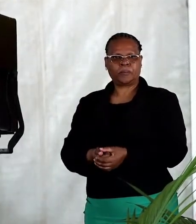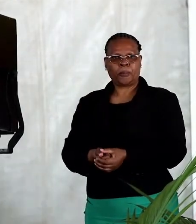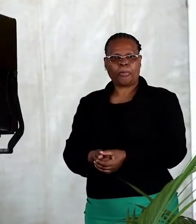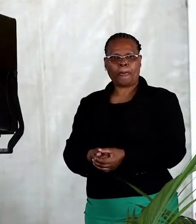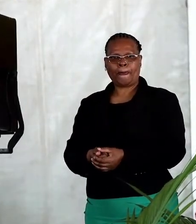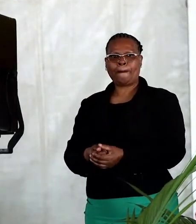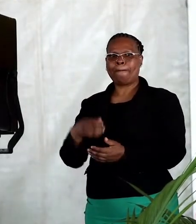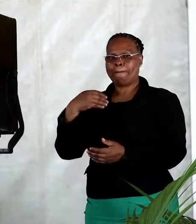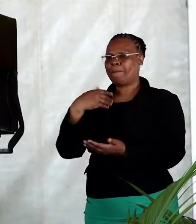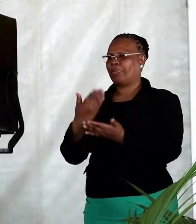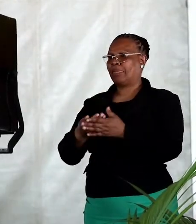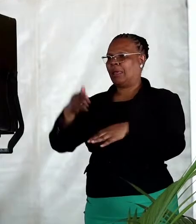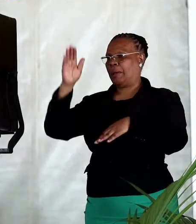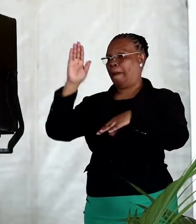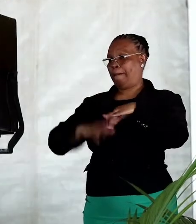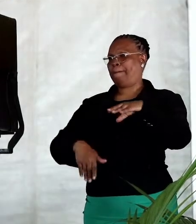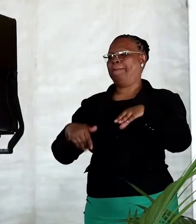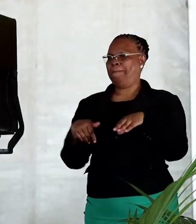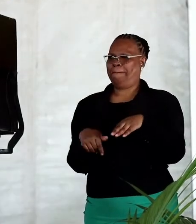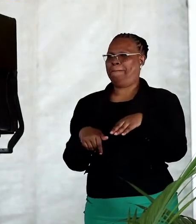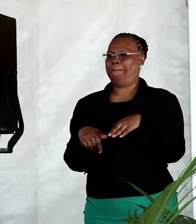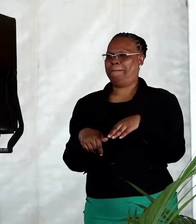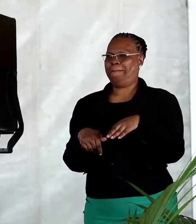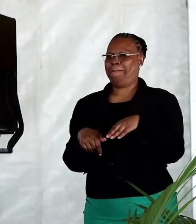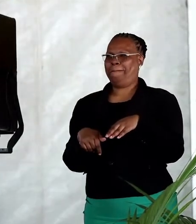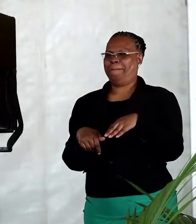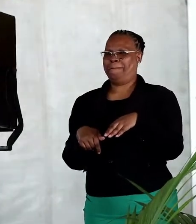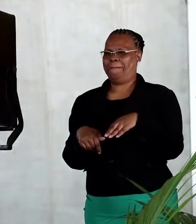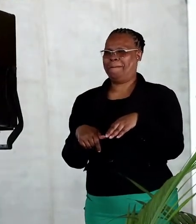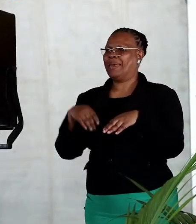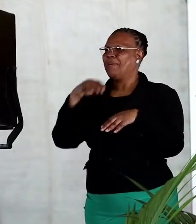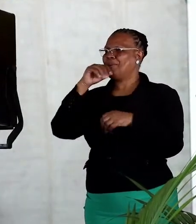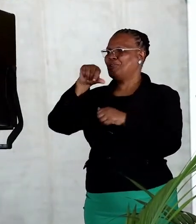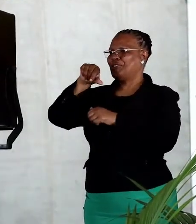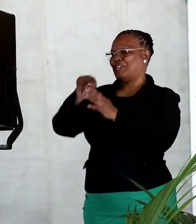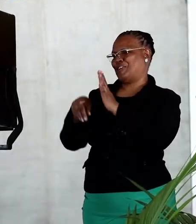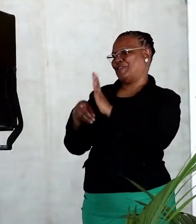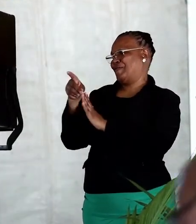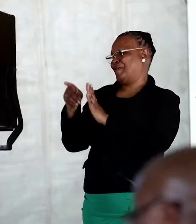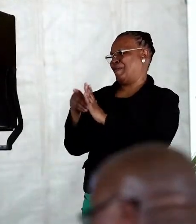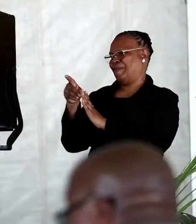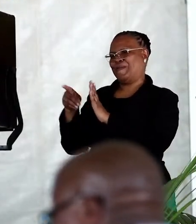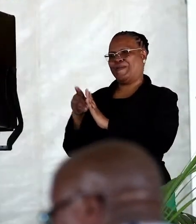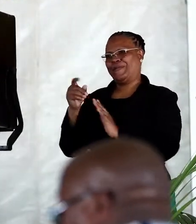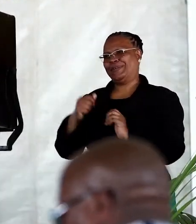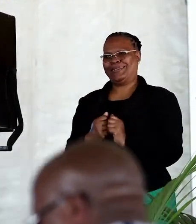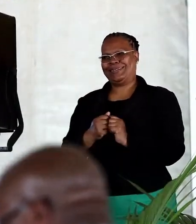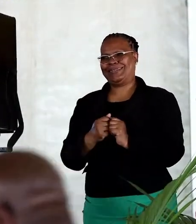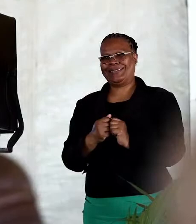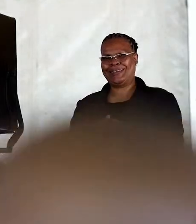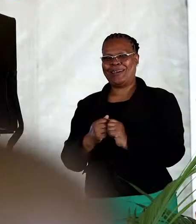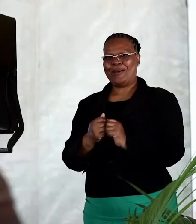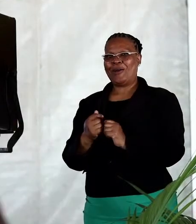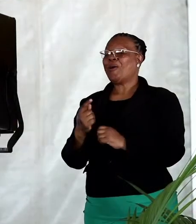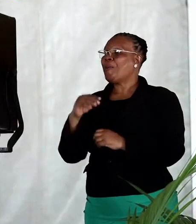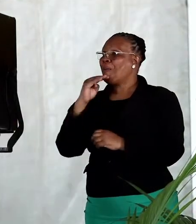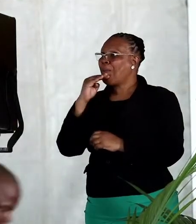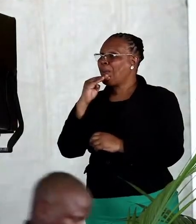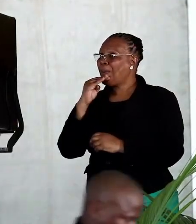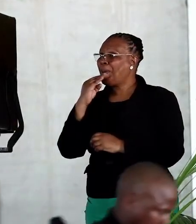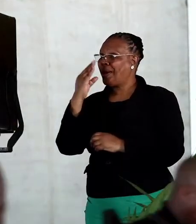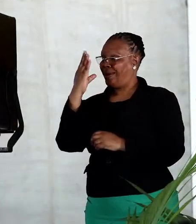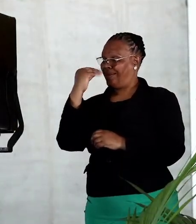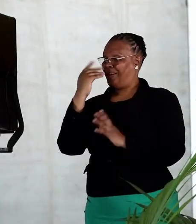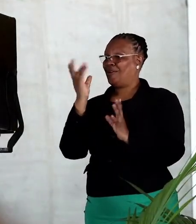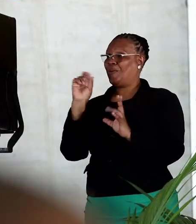Dinga betwa umama we wakwa Social Development. Ndawunixela ngenye imini wathini kum,